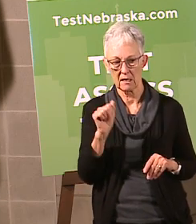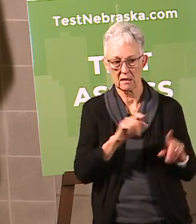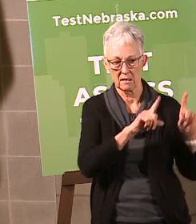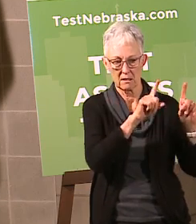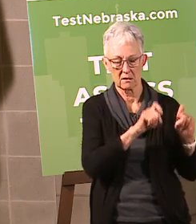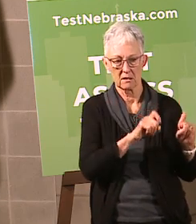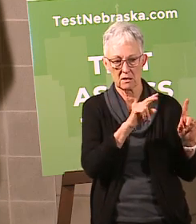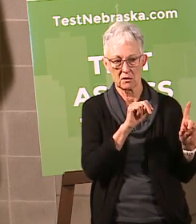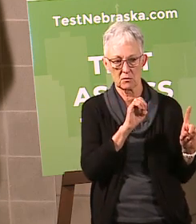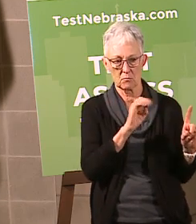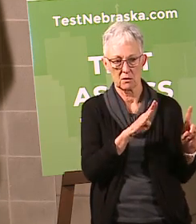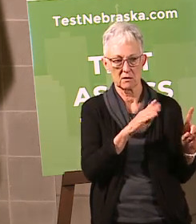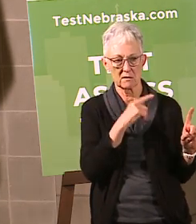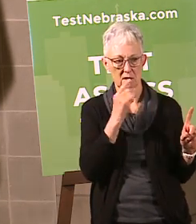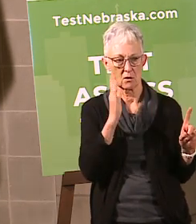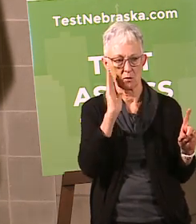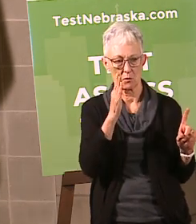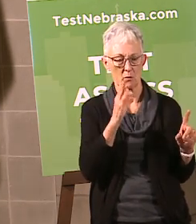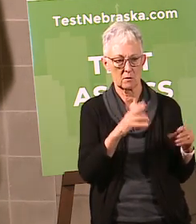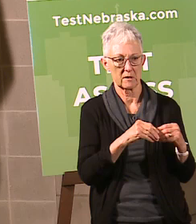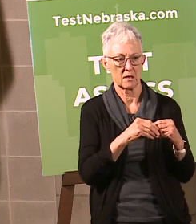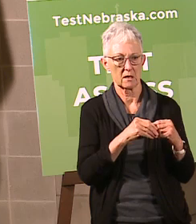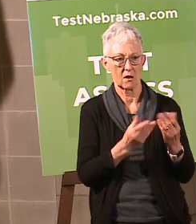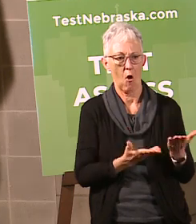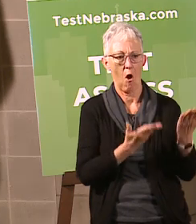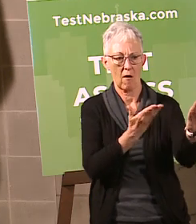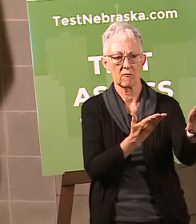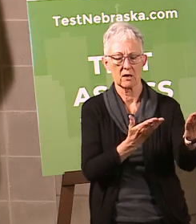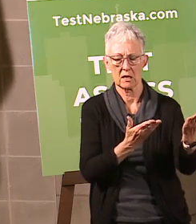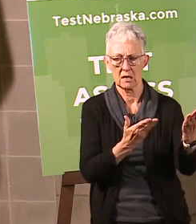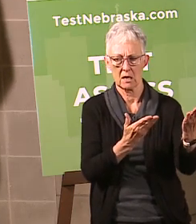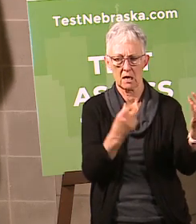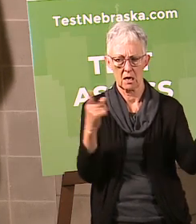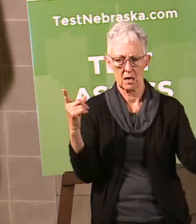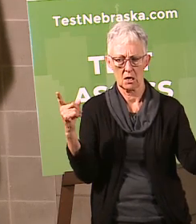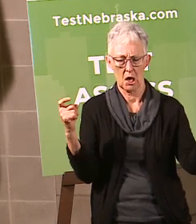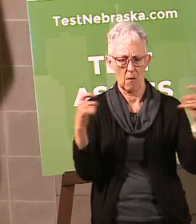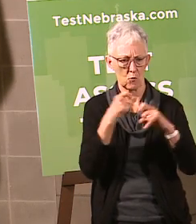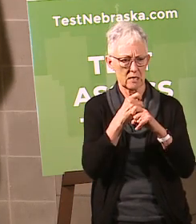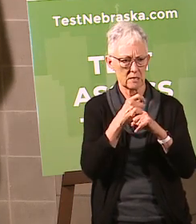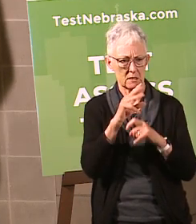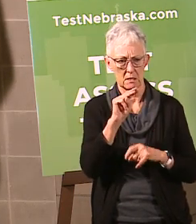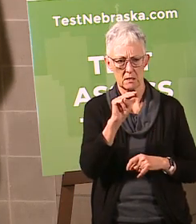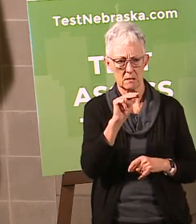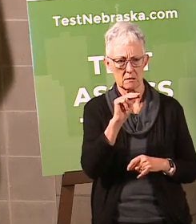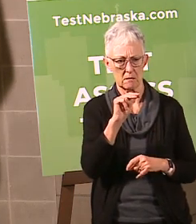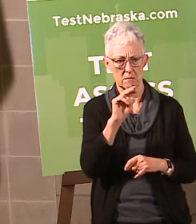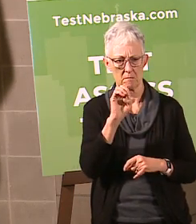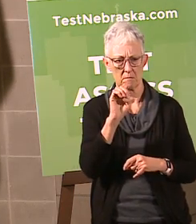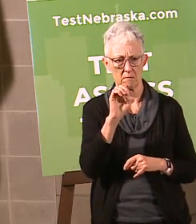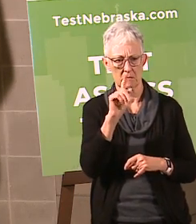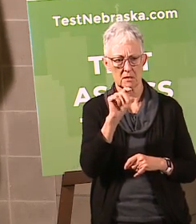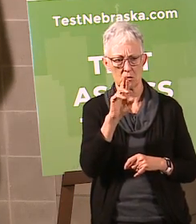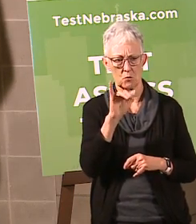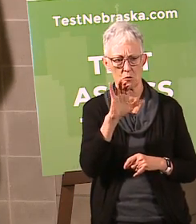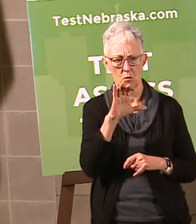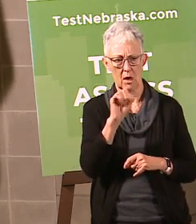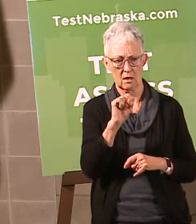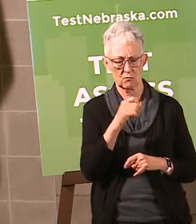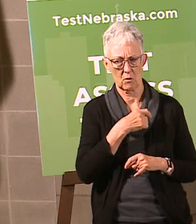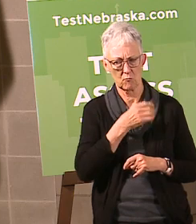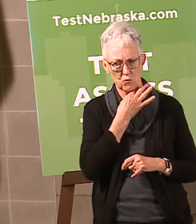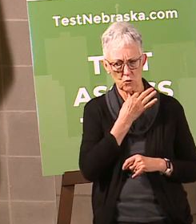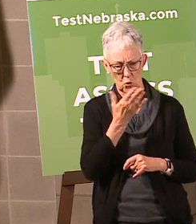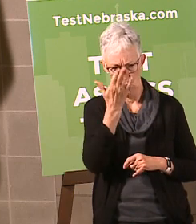said it would be offering comprehensive metrics. So I guess I'm curious why you're not collecting the positivity rate